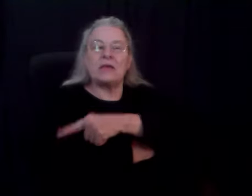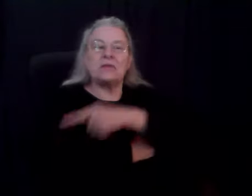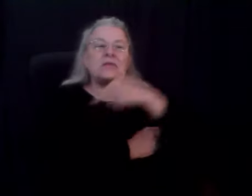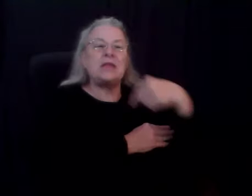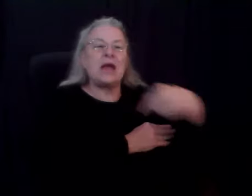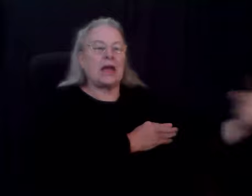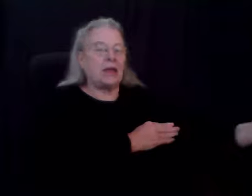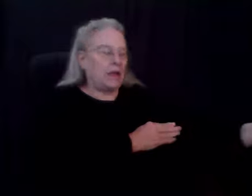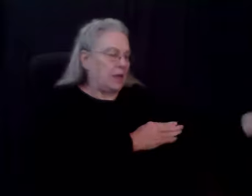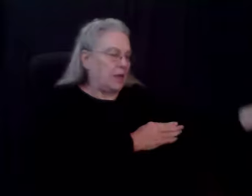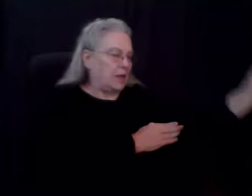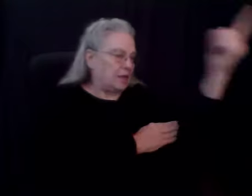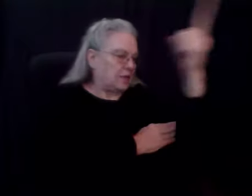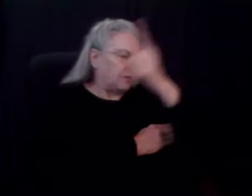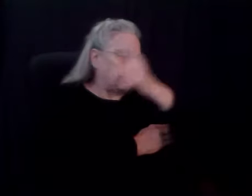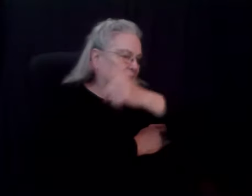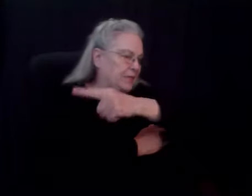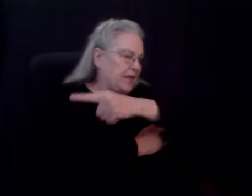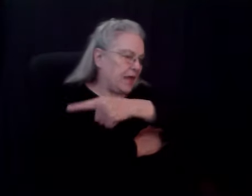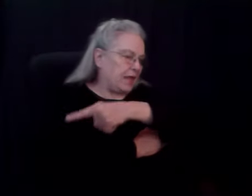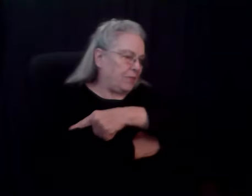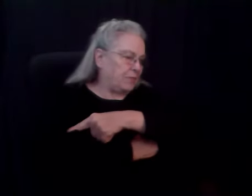the day. Day.